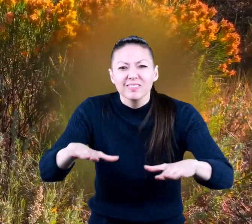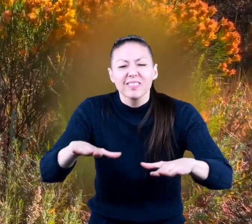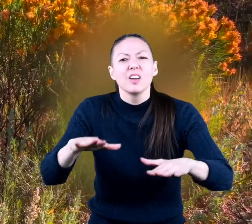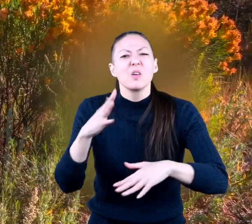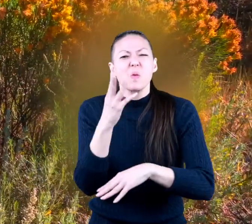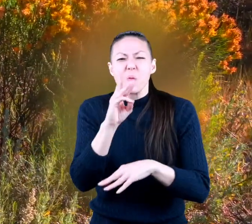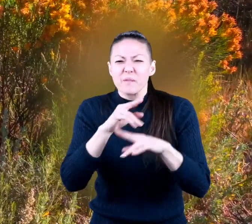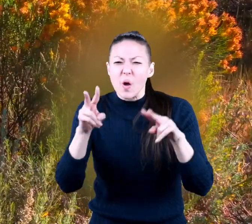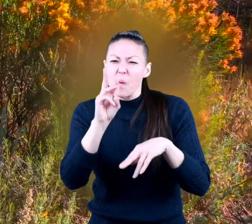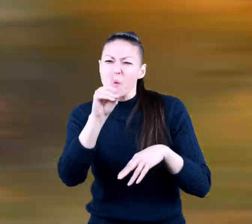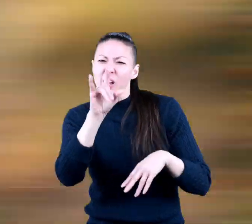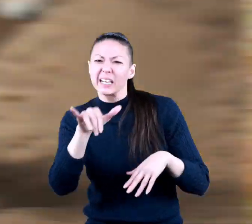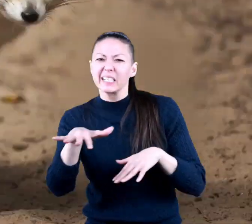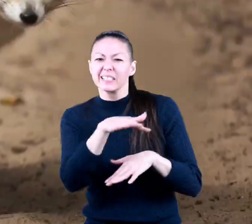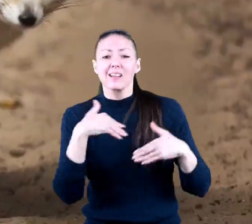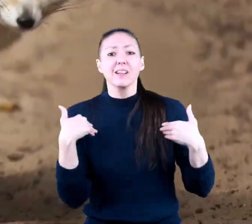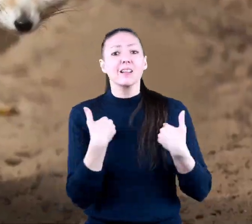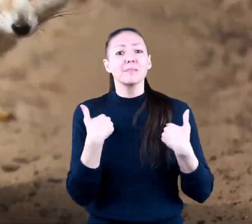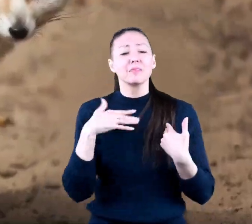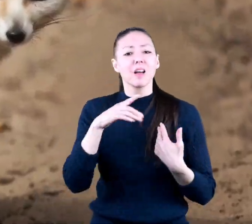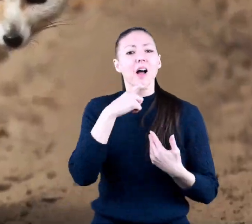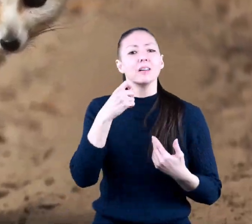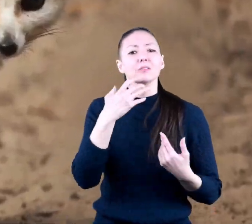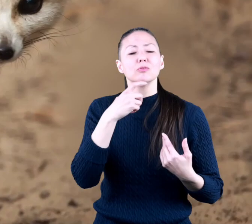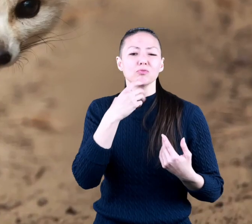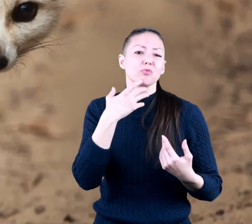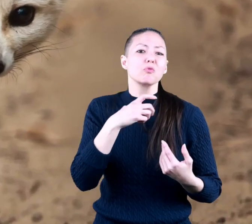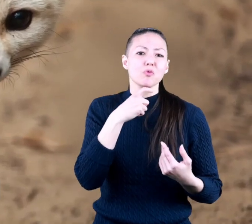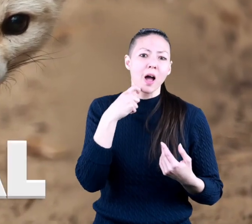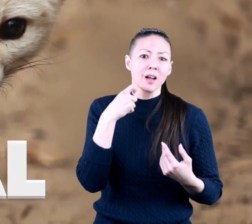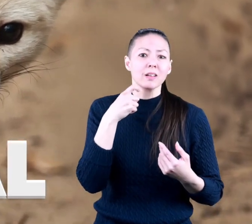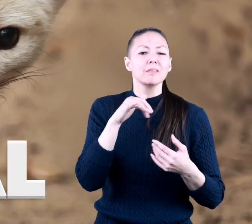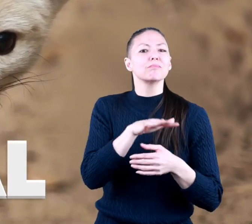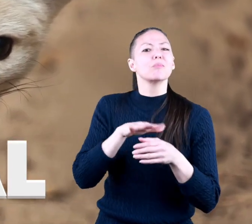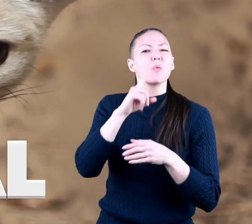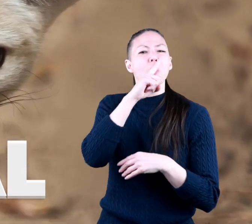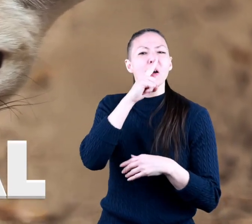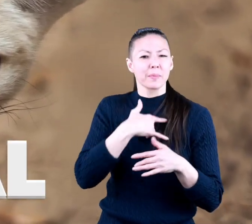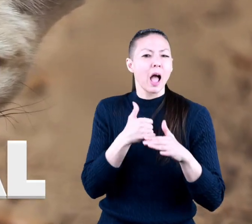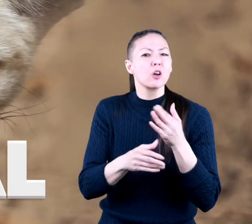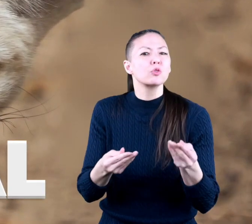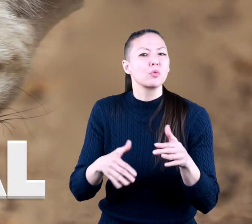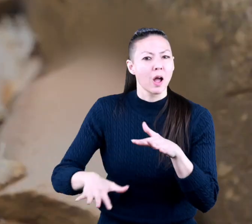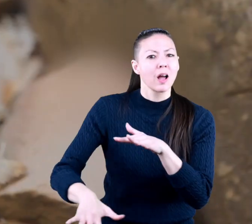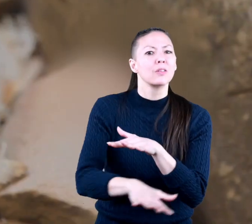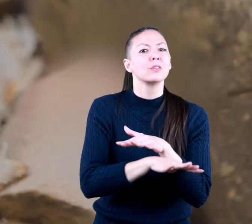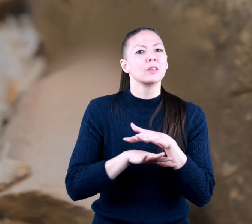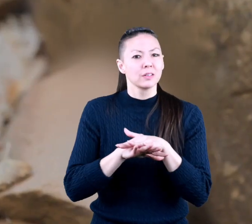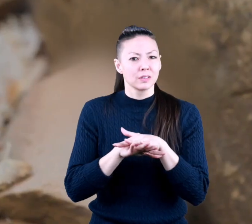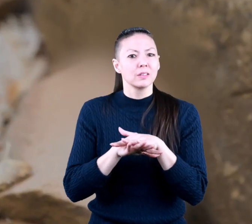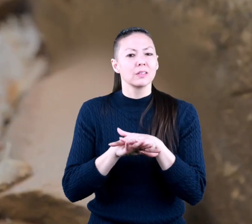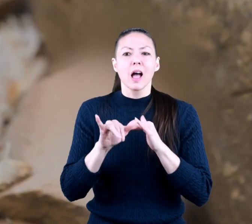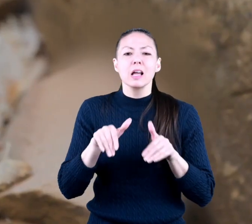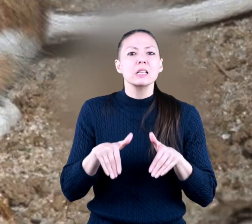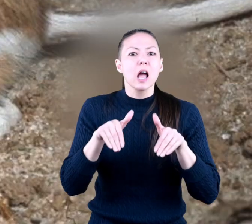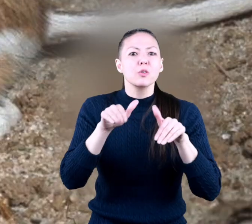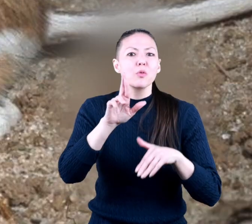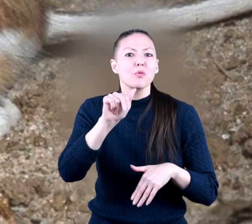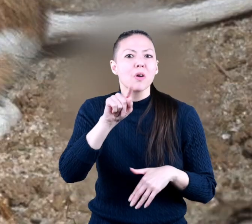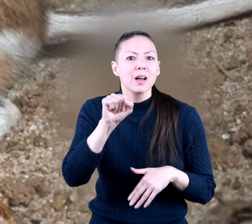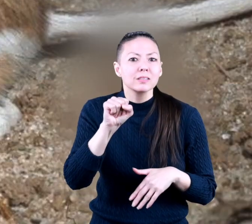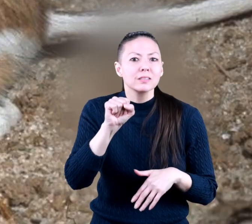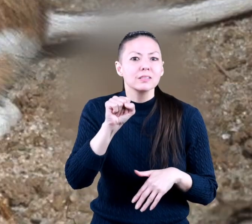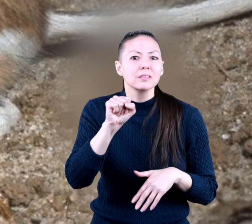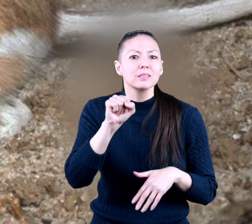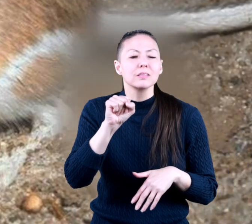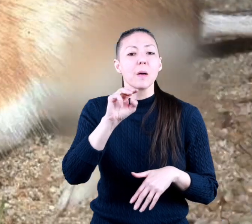woody trees. The animals in hot and dry deserts are mostly nocturnal, such as the burrowing rodents and